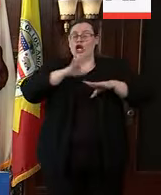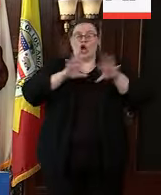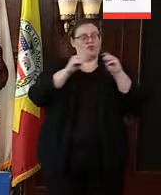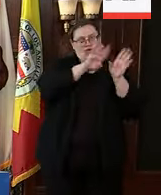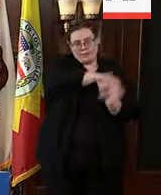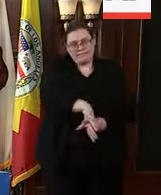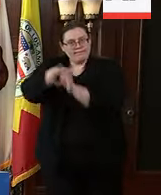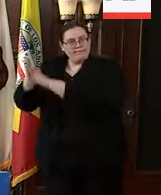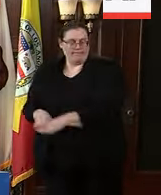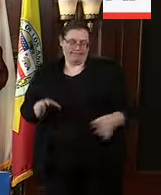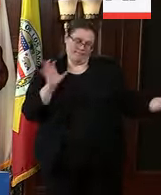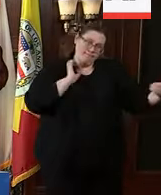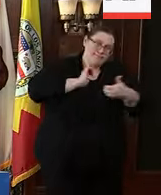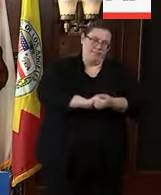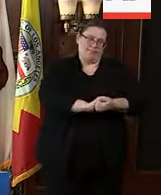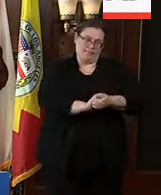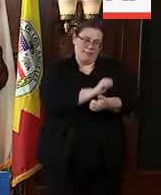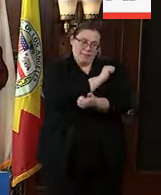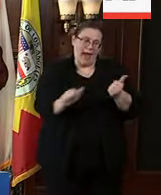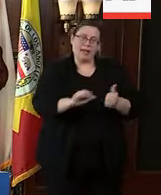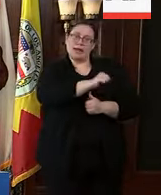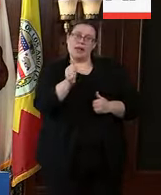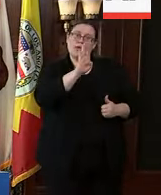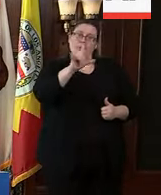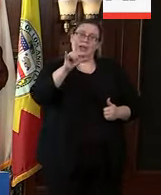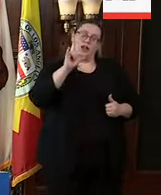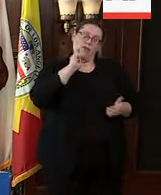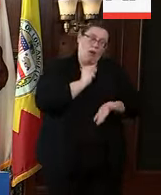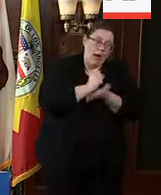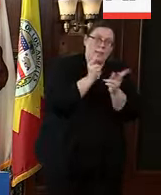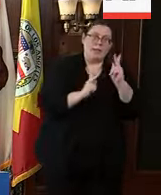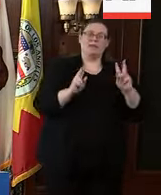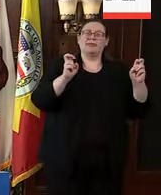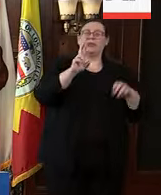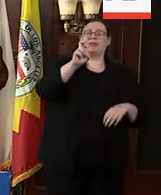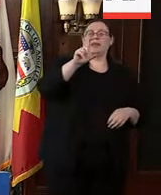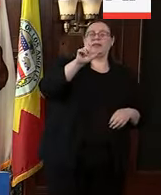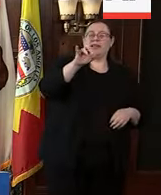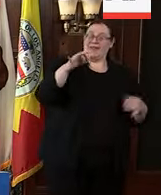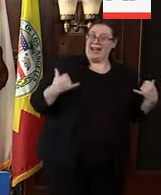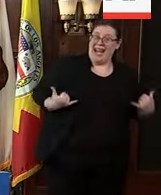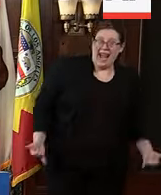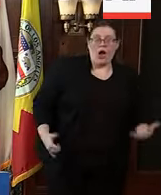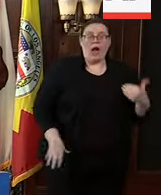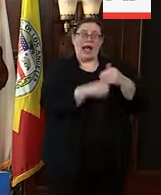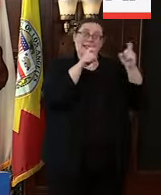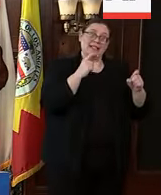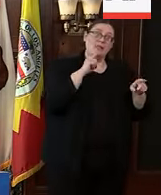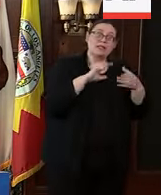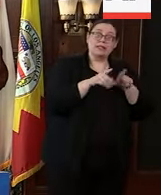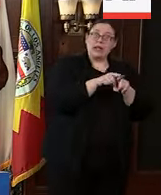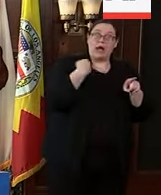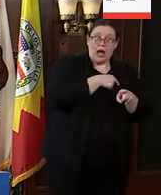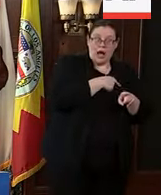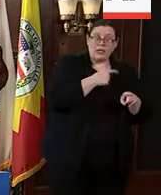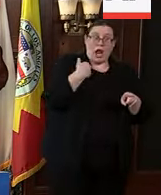to pass another relief bill now. Expanded testing and direct assistance for cities like ours that are stepping up